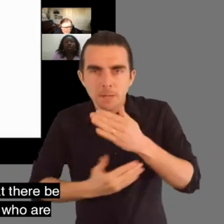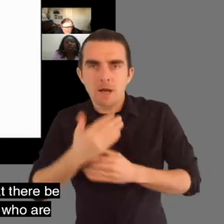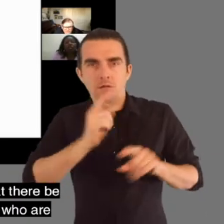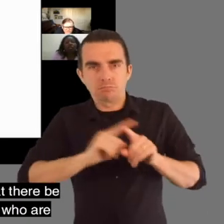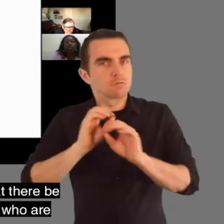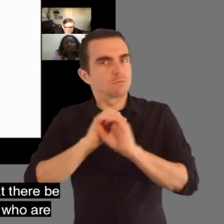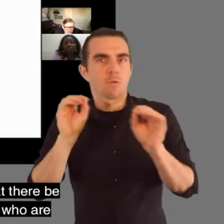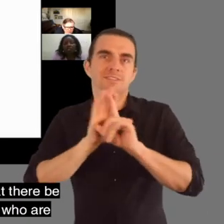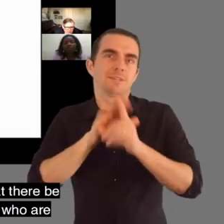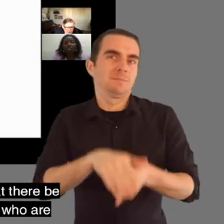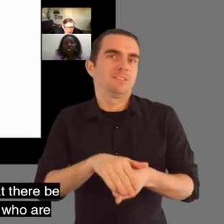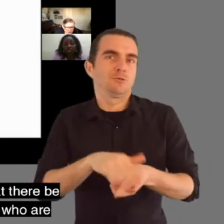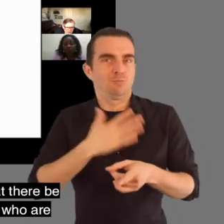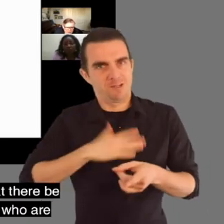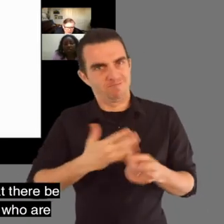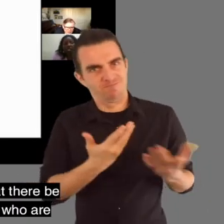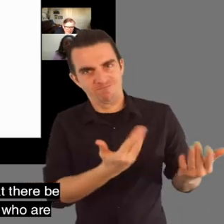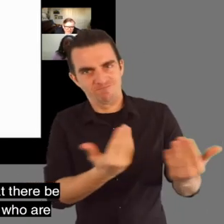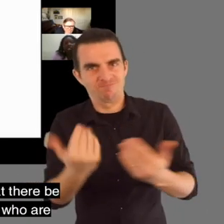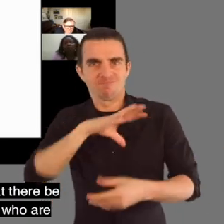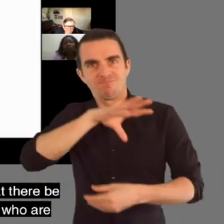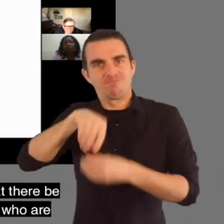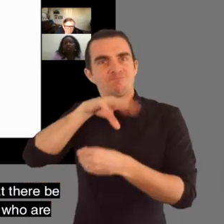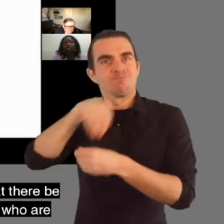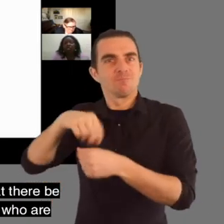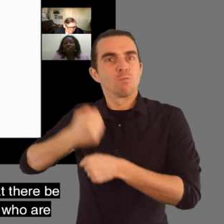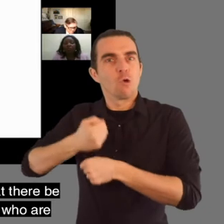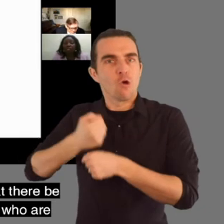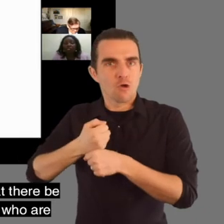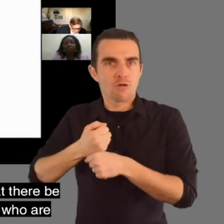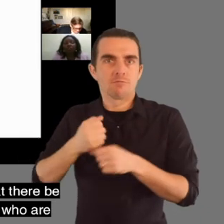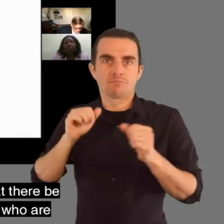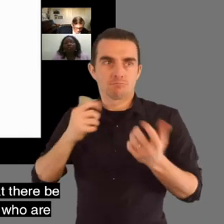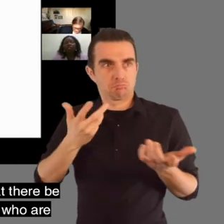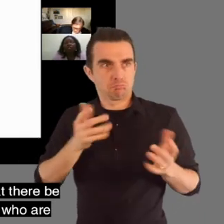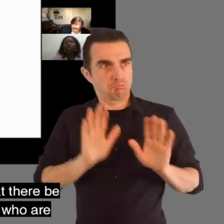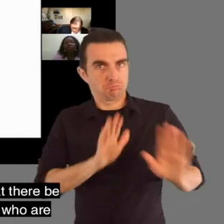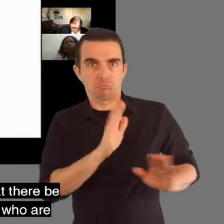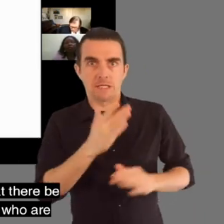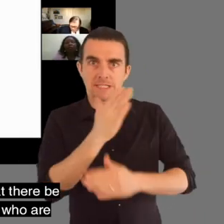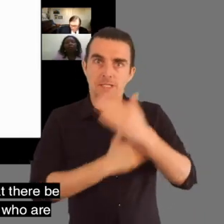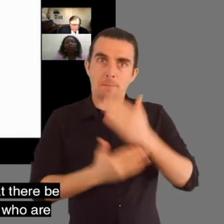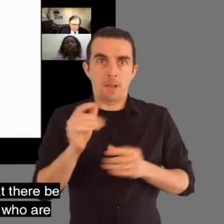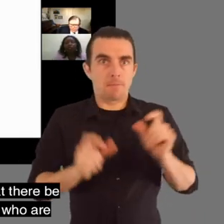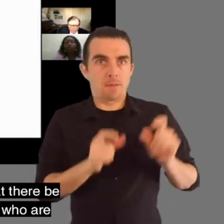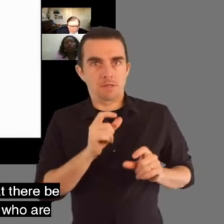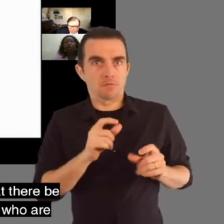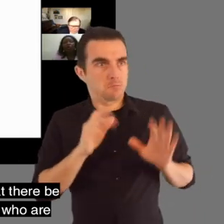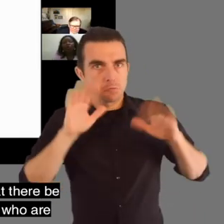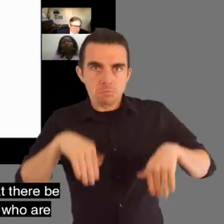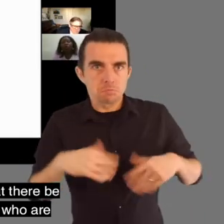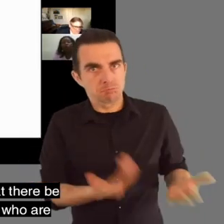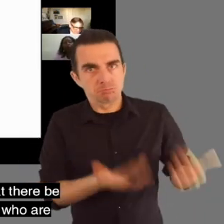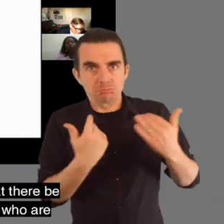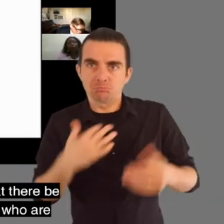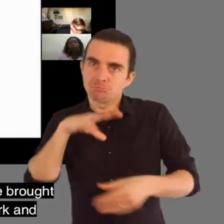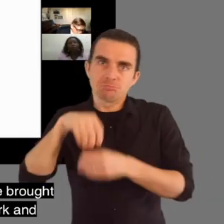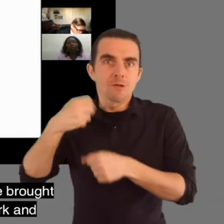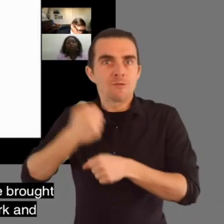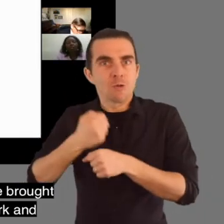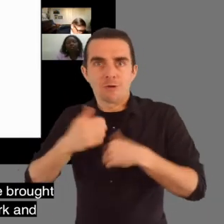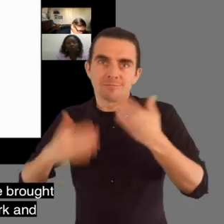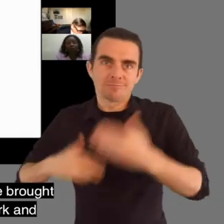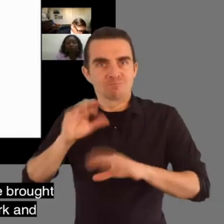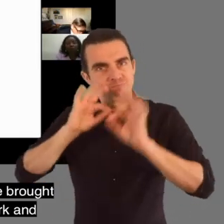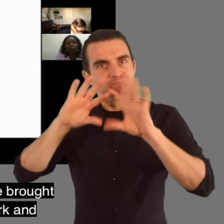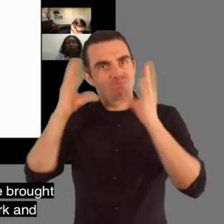into the schemes. Let there be no discrimination, that minorities who happen to